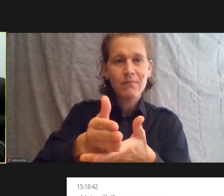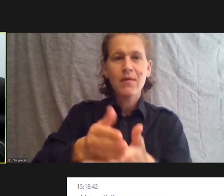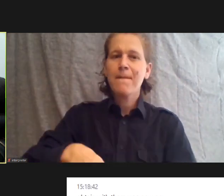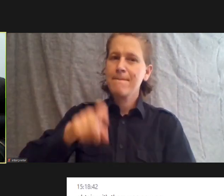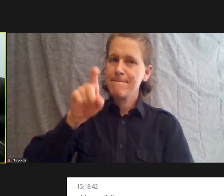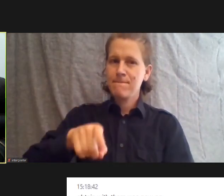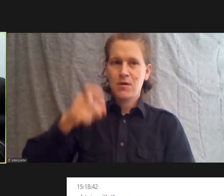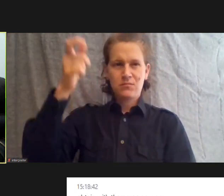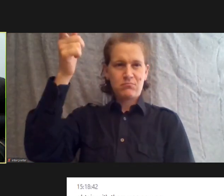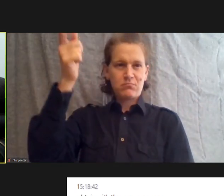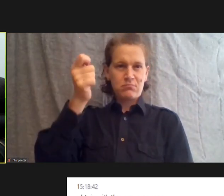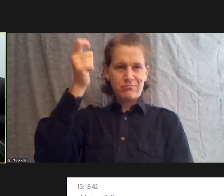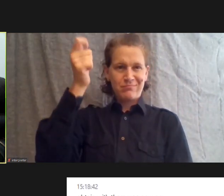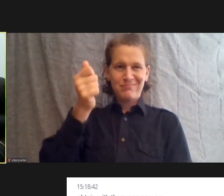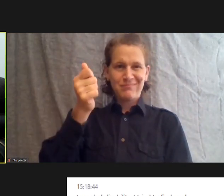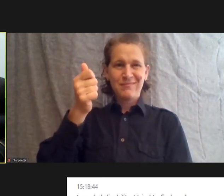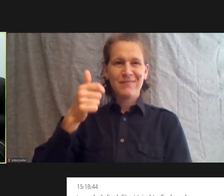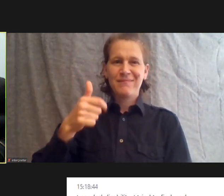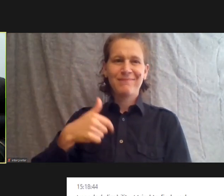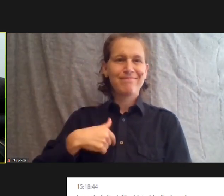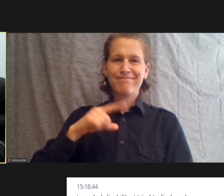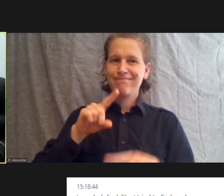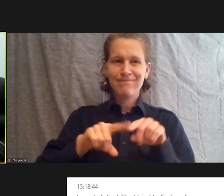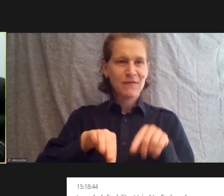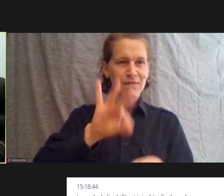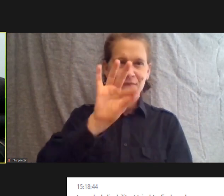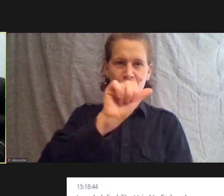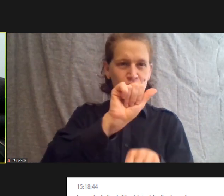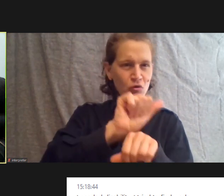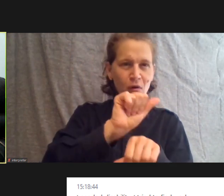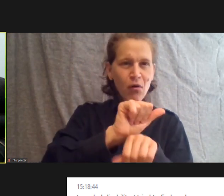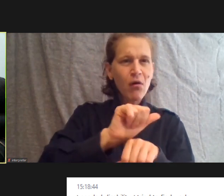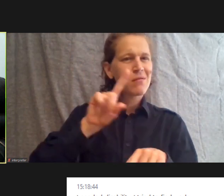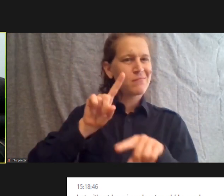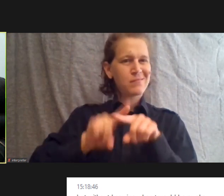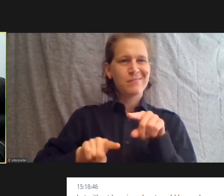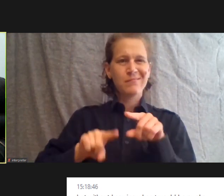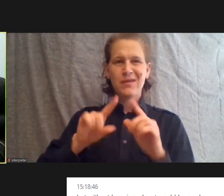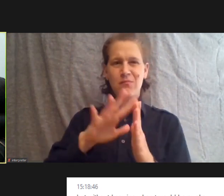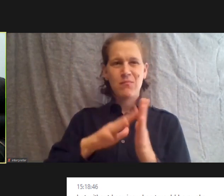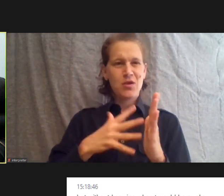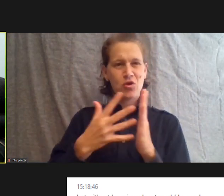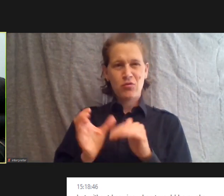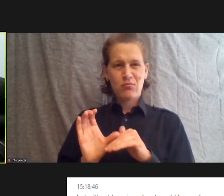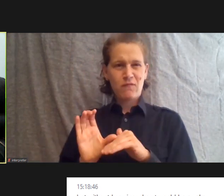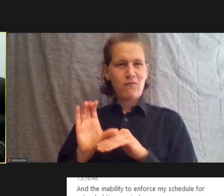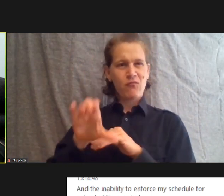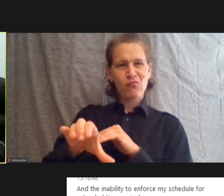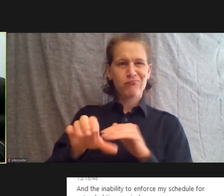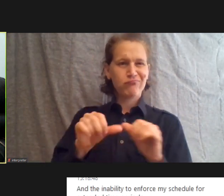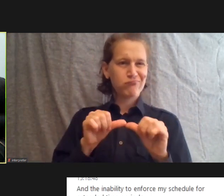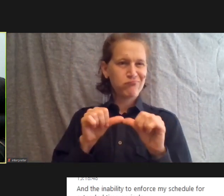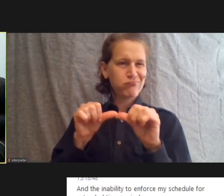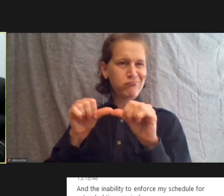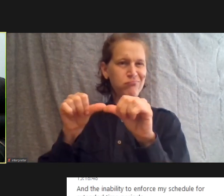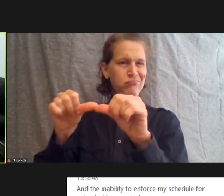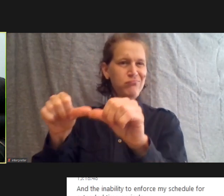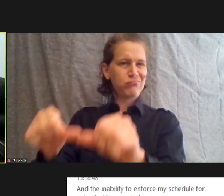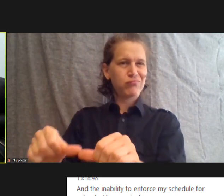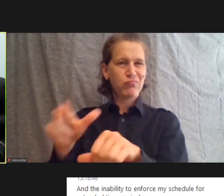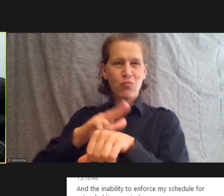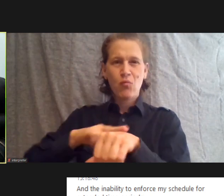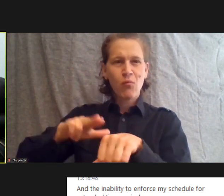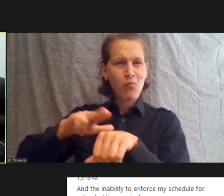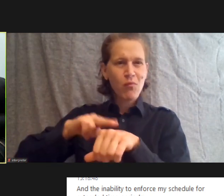I would be awake, and the inability to force my schedule for extended time periods, among other things, made it impossible to find